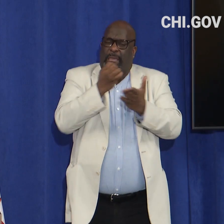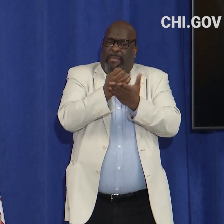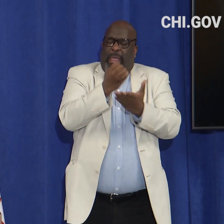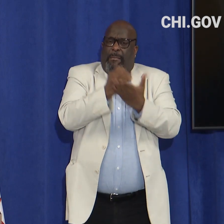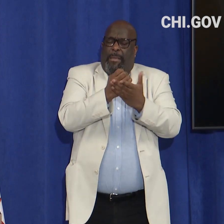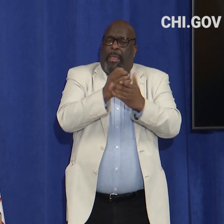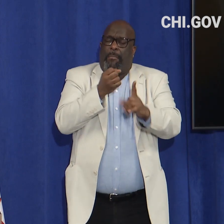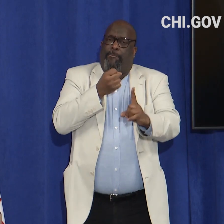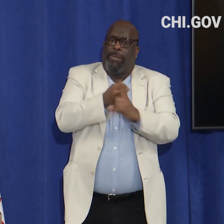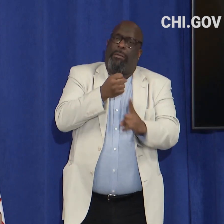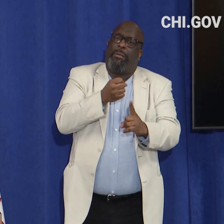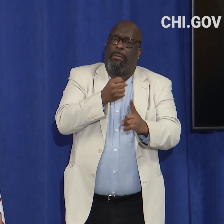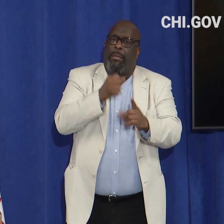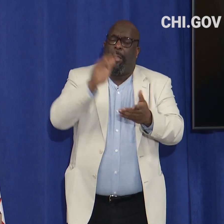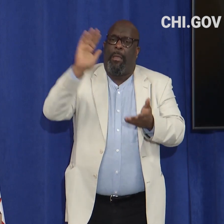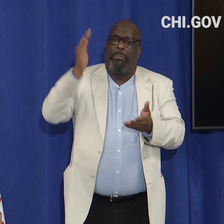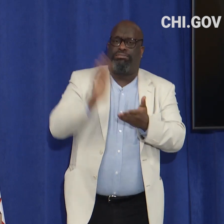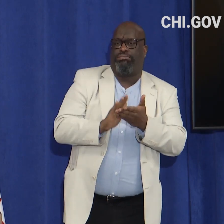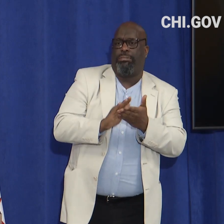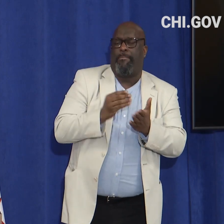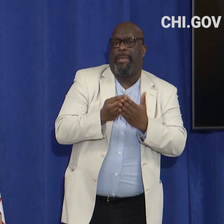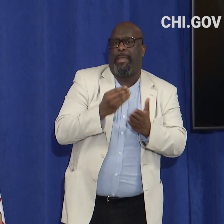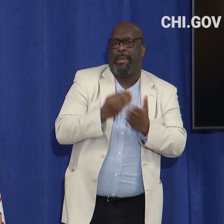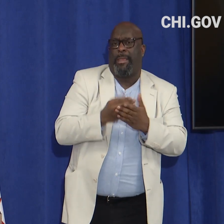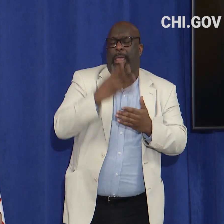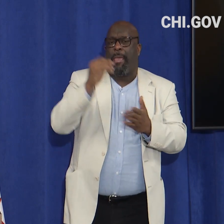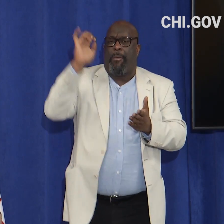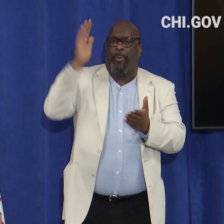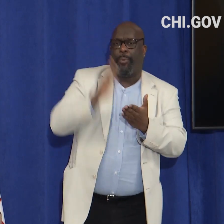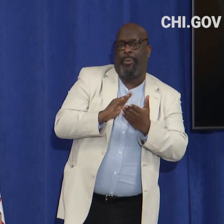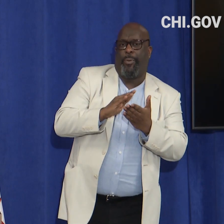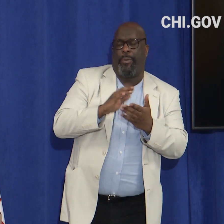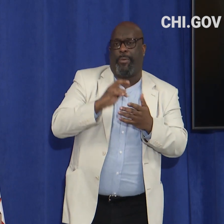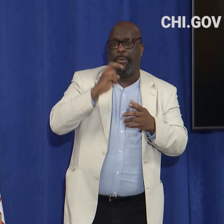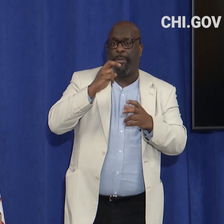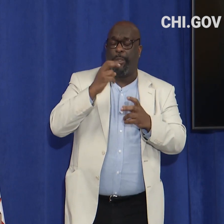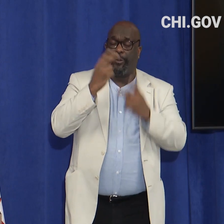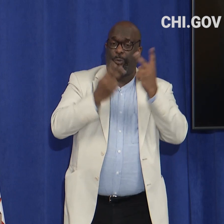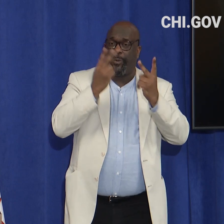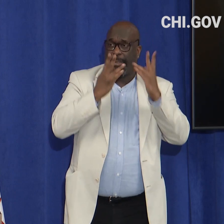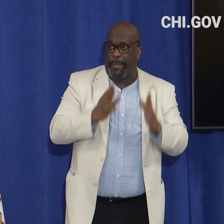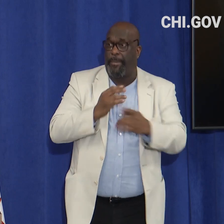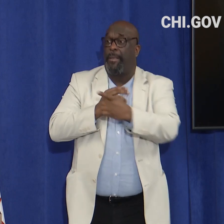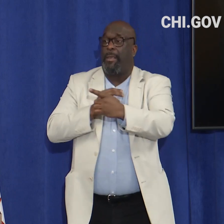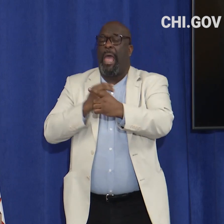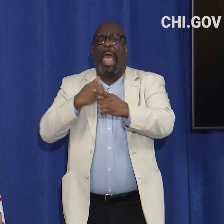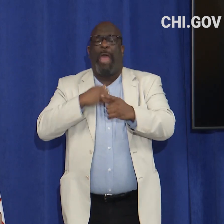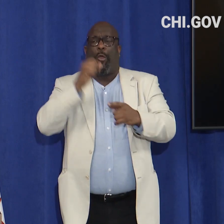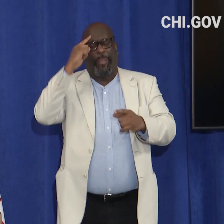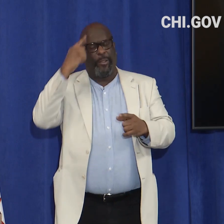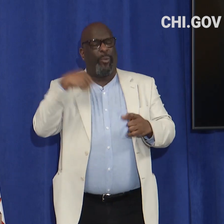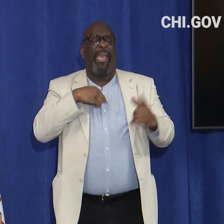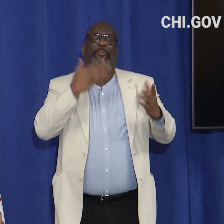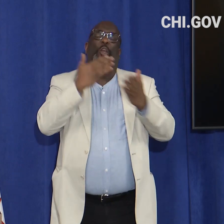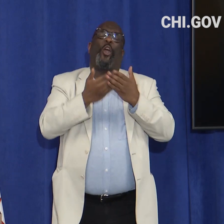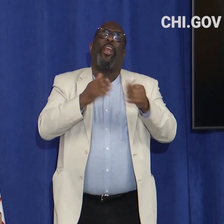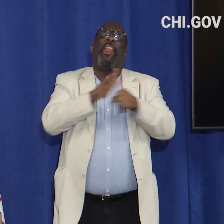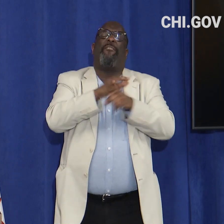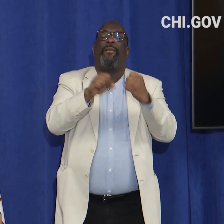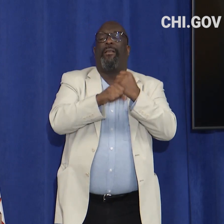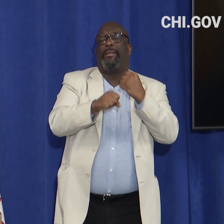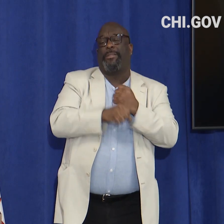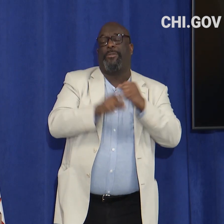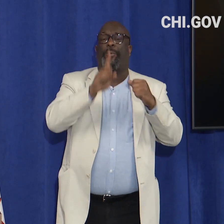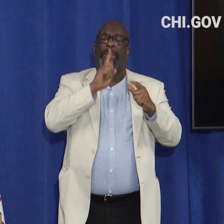the drop in convention business and in tourism. I don't think we have good enough numbers to be able to